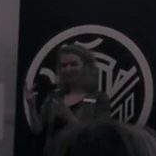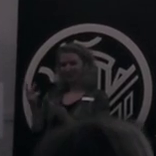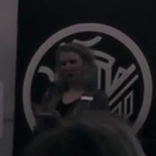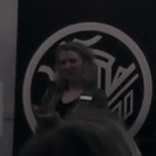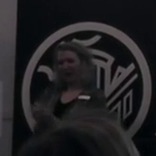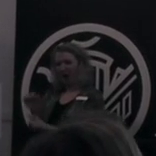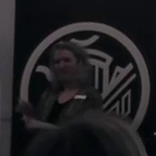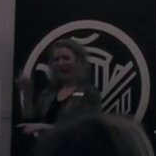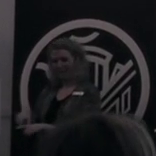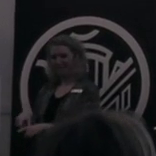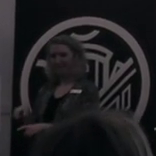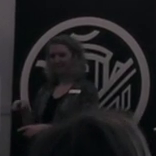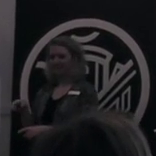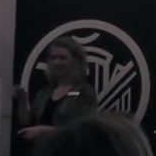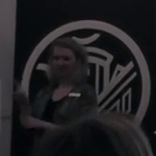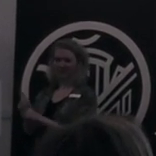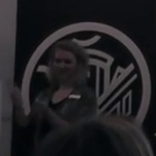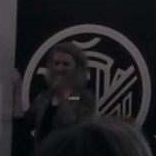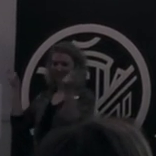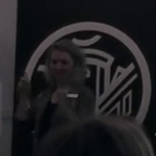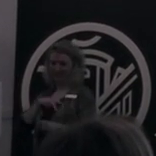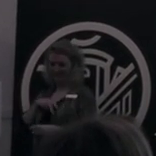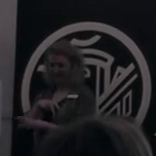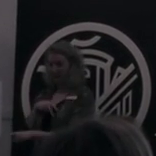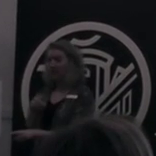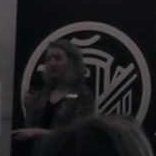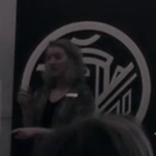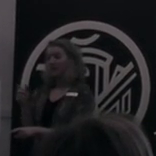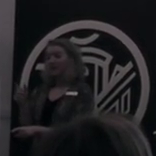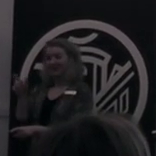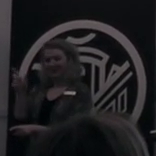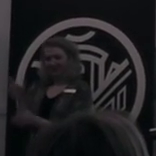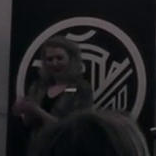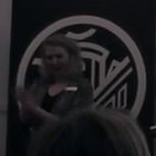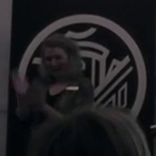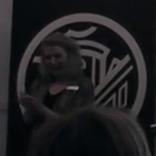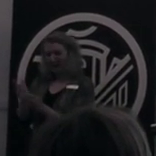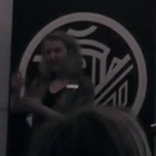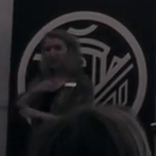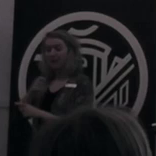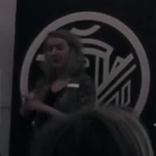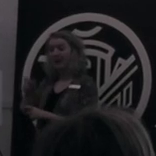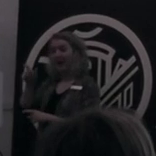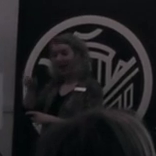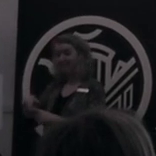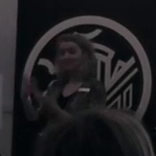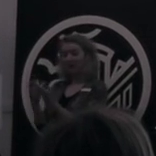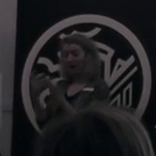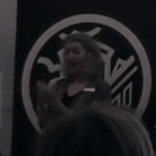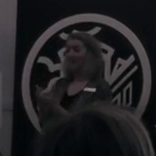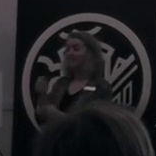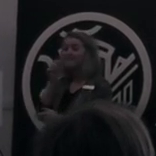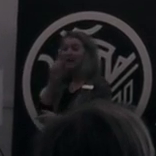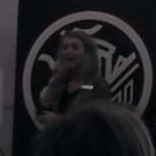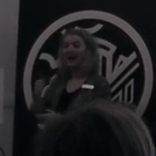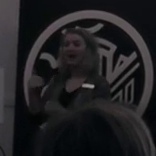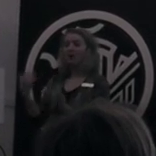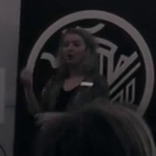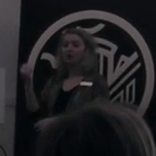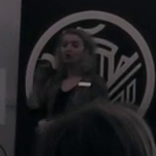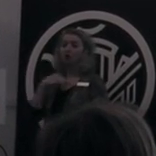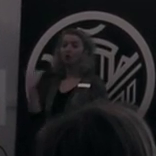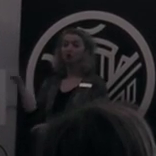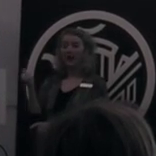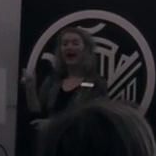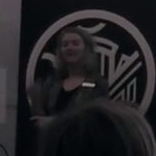in 1985, it will tell you the whole story. But he knew he was going to be killed. He got death threats every single day. And Anne